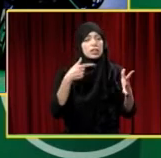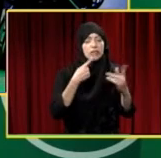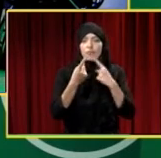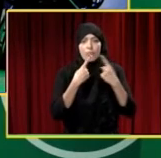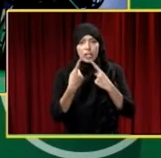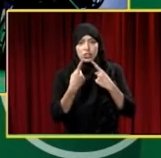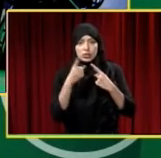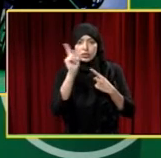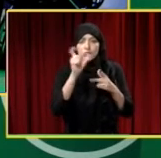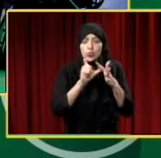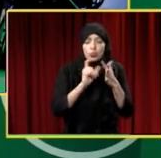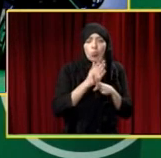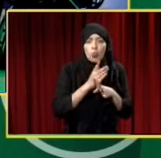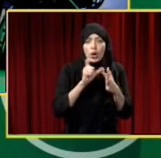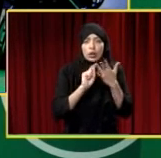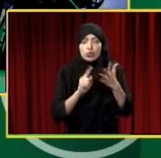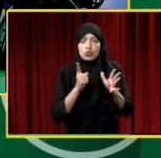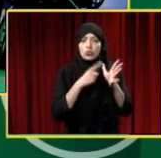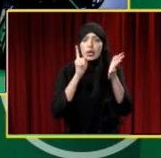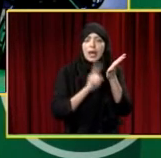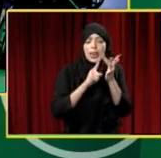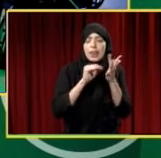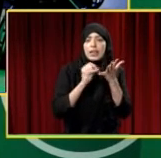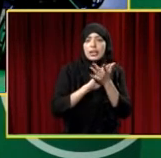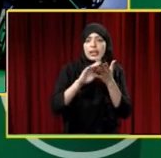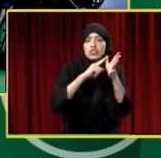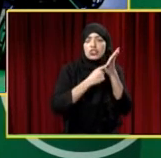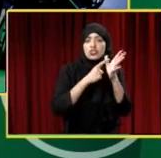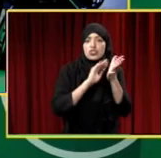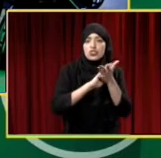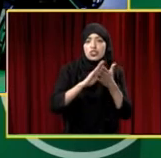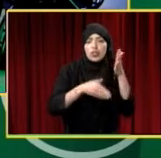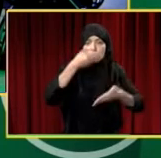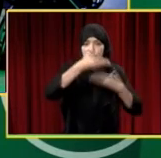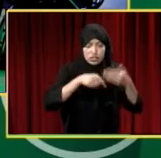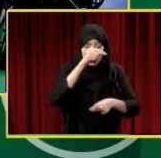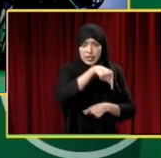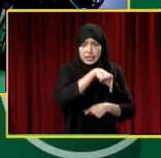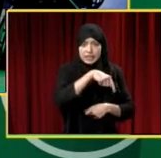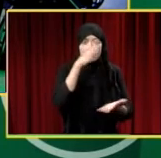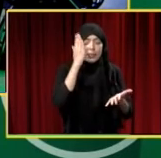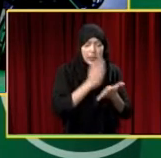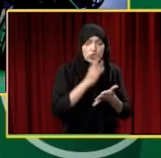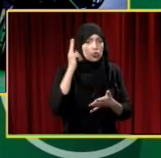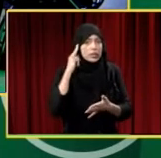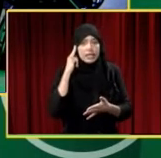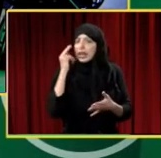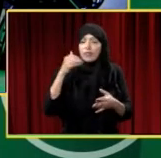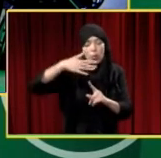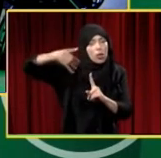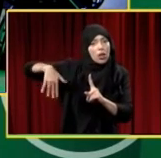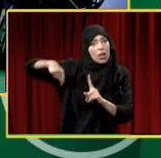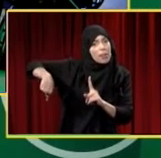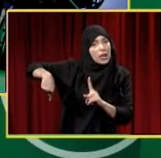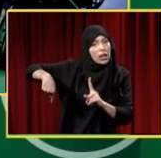down for our deaf brothers and sisters so they too don't lose out in deen, in life, okay, and inshallah,